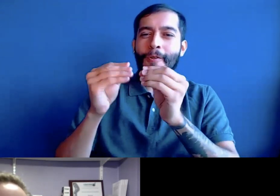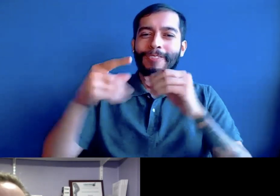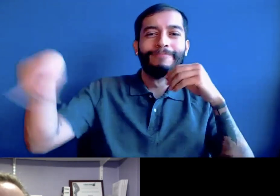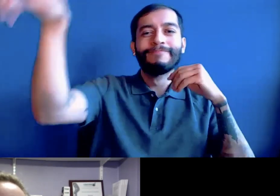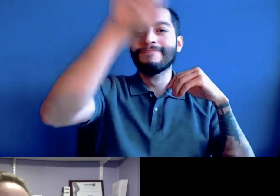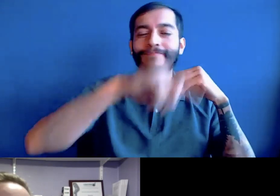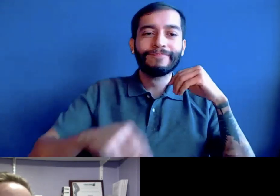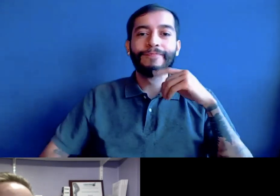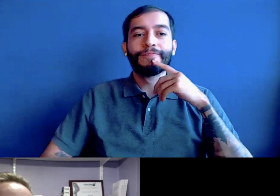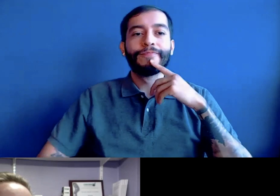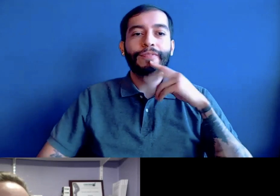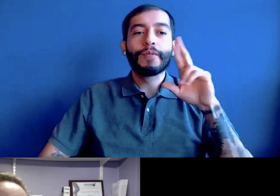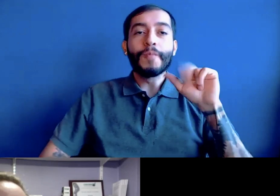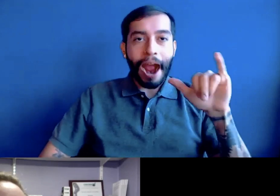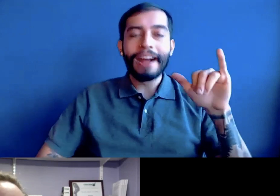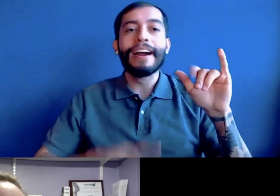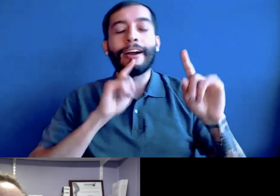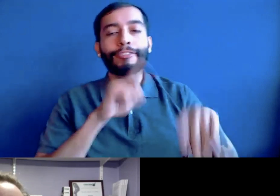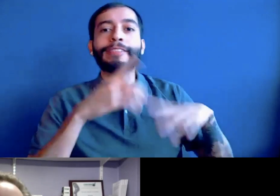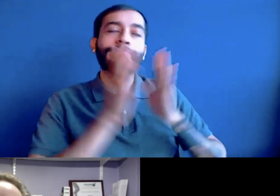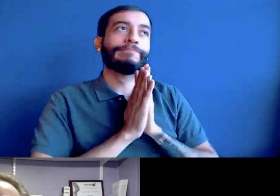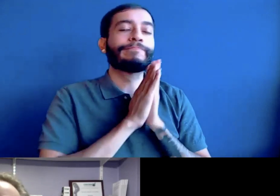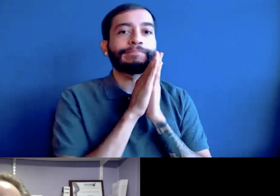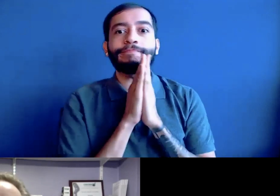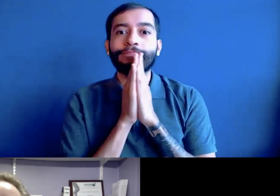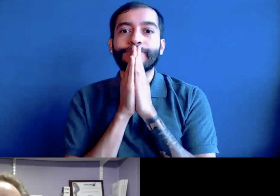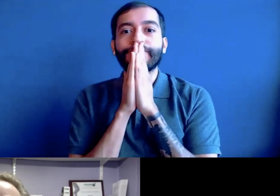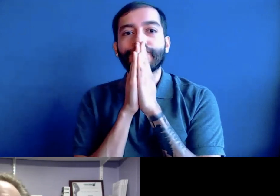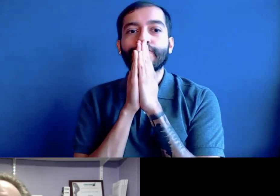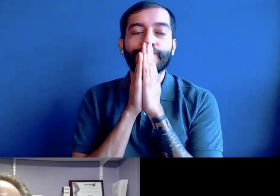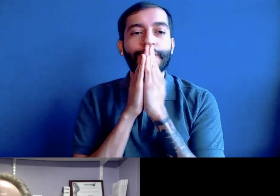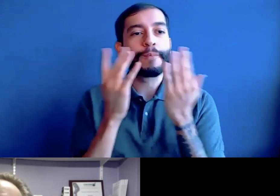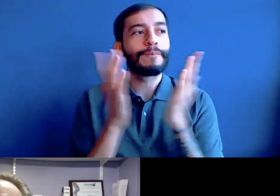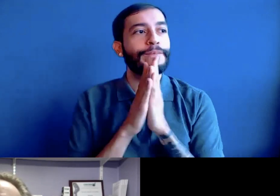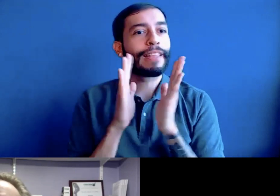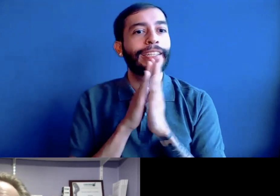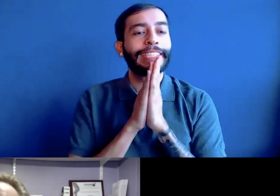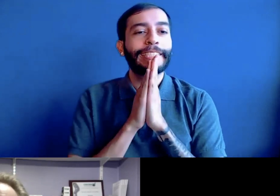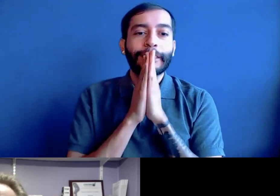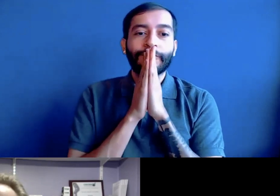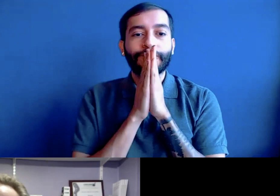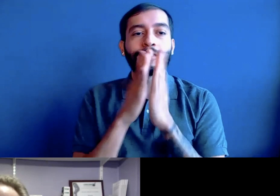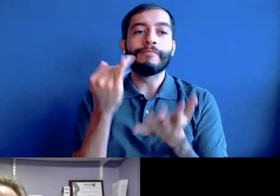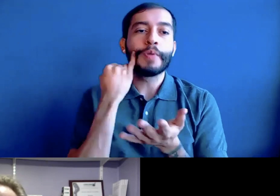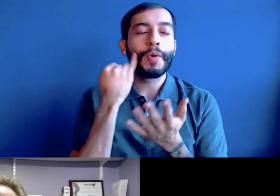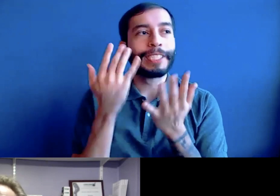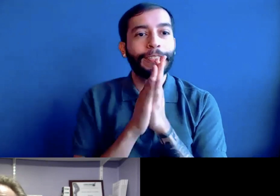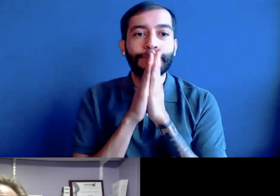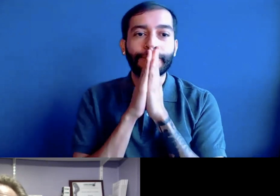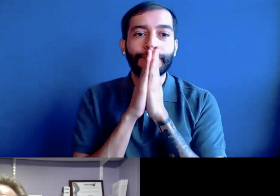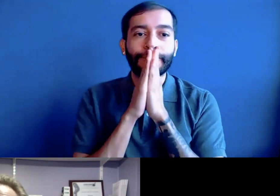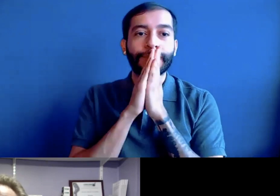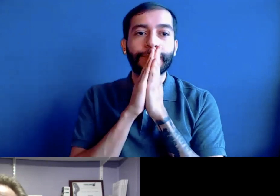I mean, for me, I suppose it's an awful lot about, you know, a long-term, building up a long-term relationship